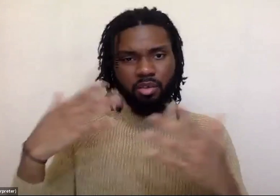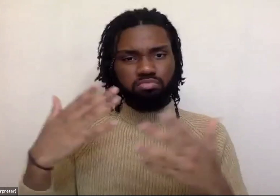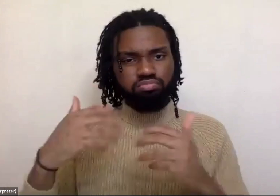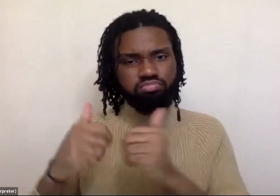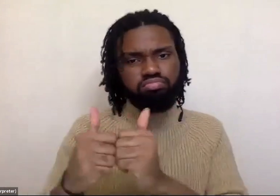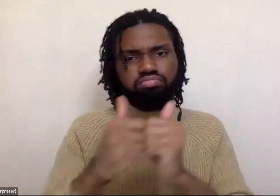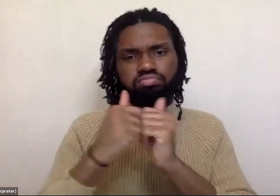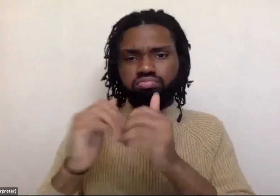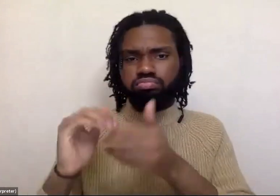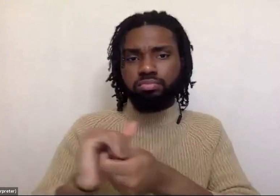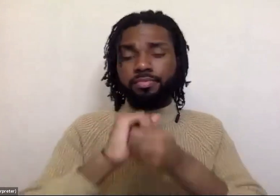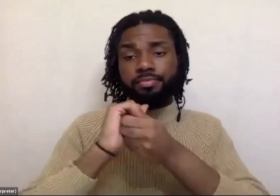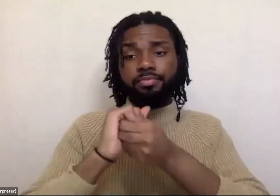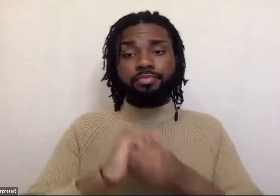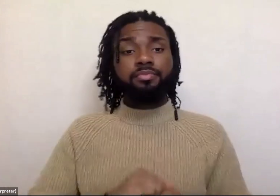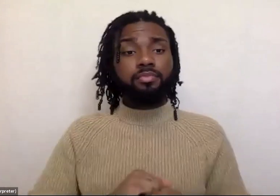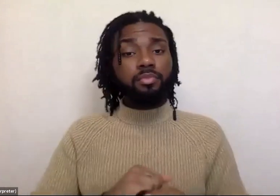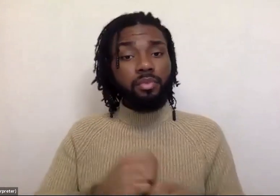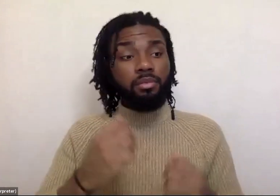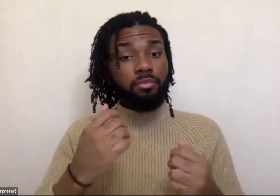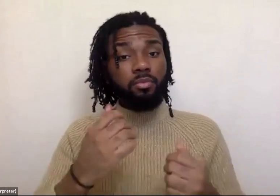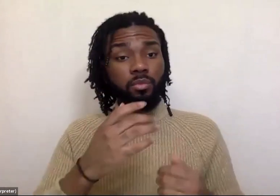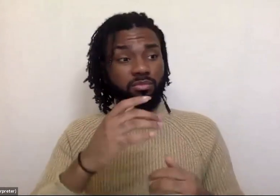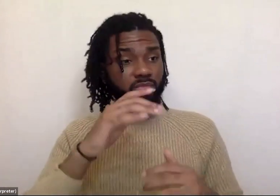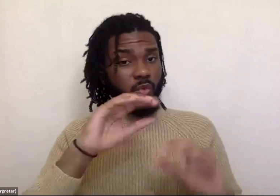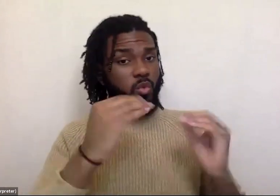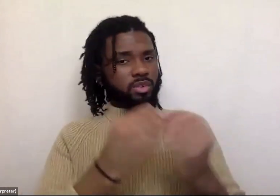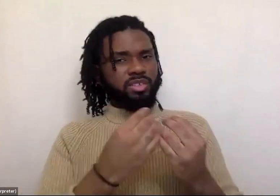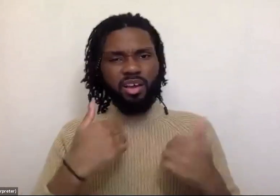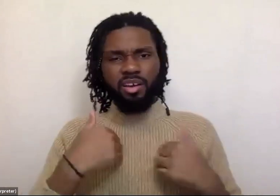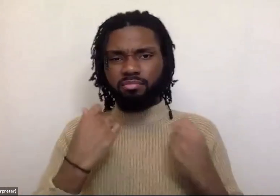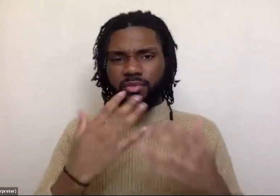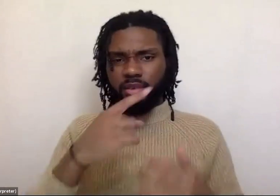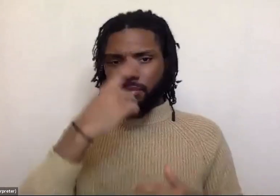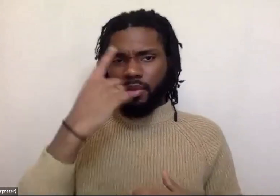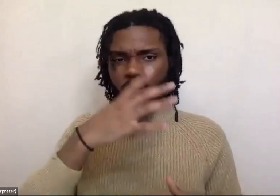women in the organization, they didn't quite